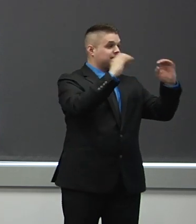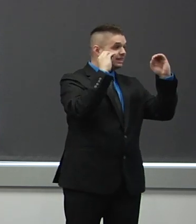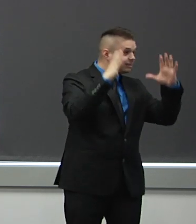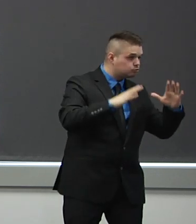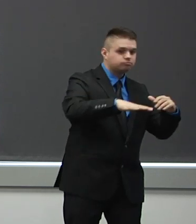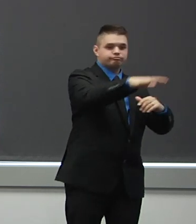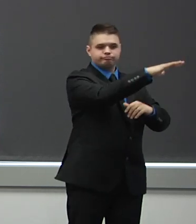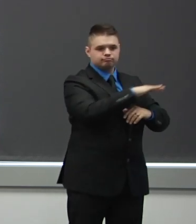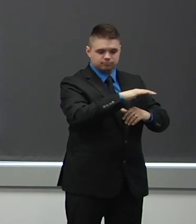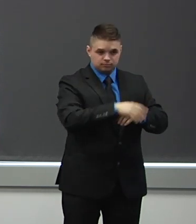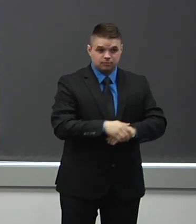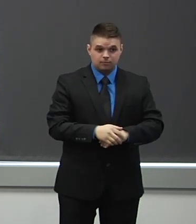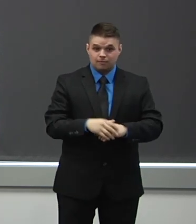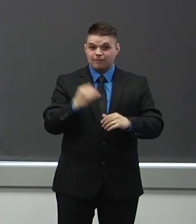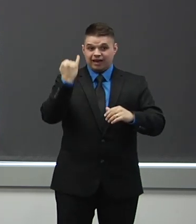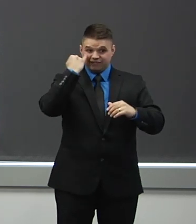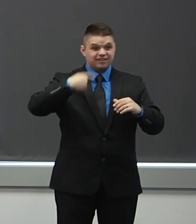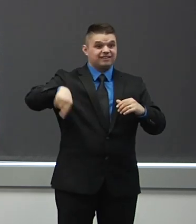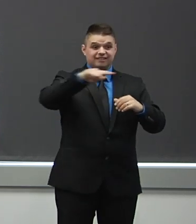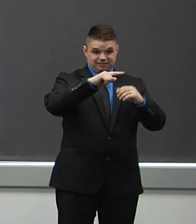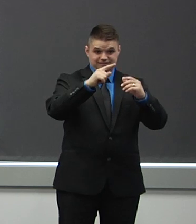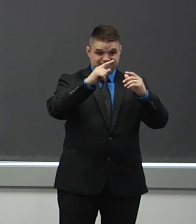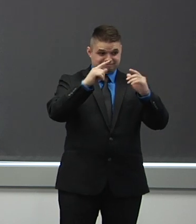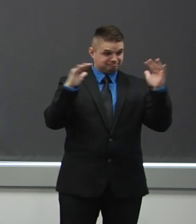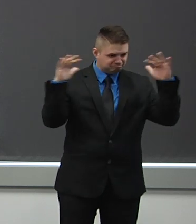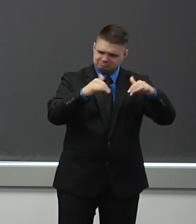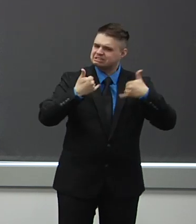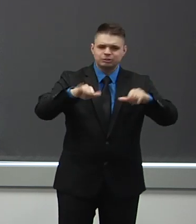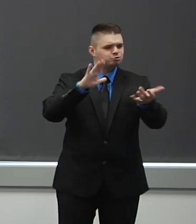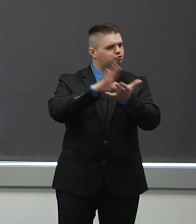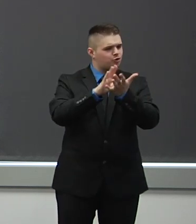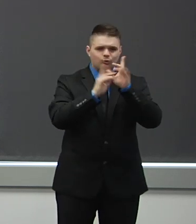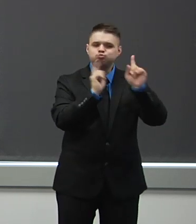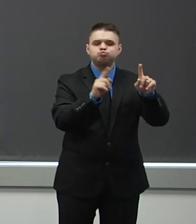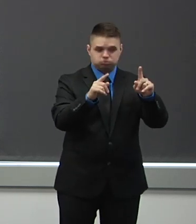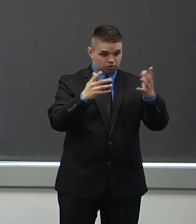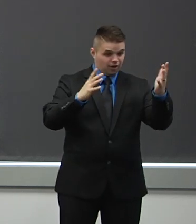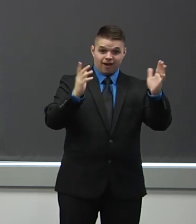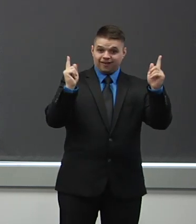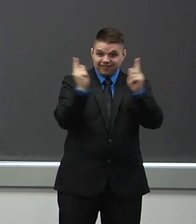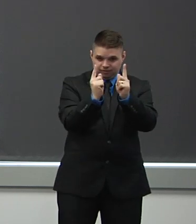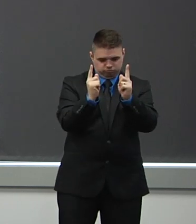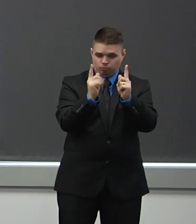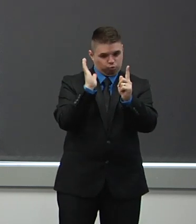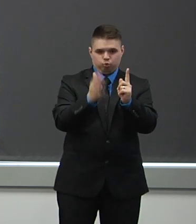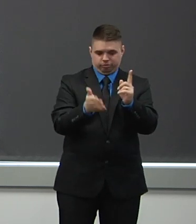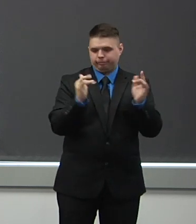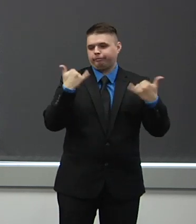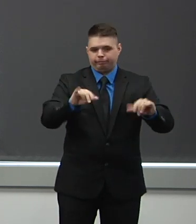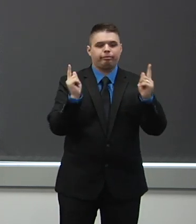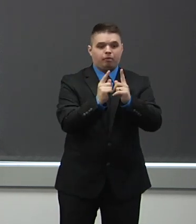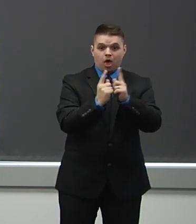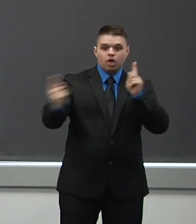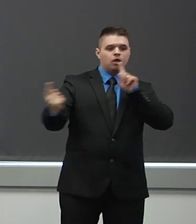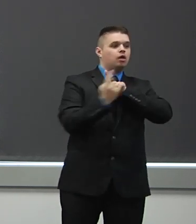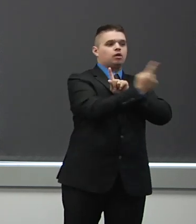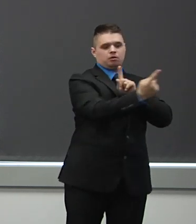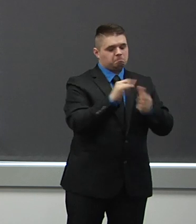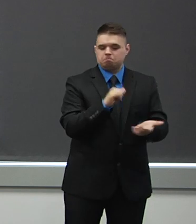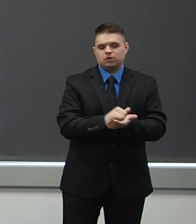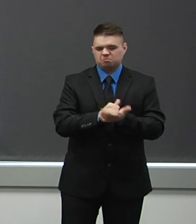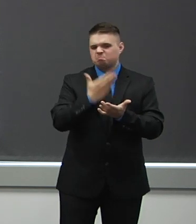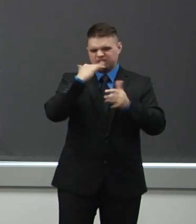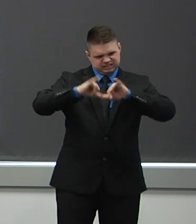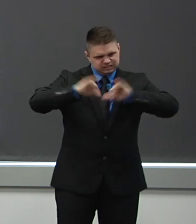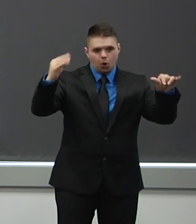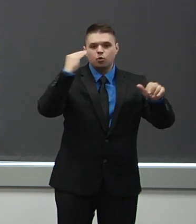social distancing measures in our classrooms and our schools. Oregon's education workforce is typically older